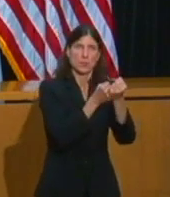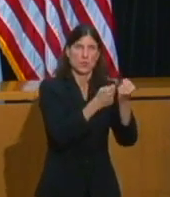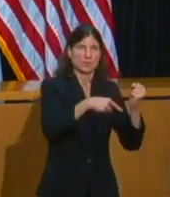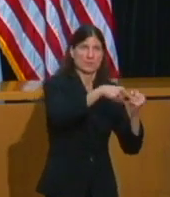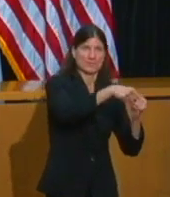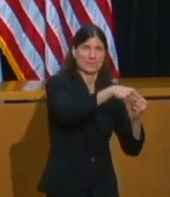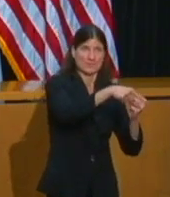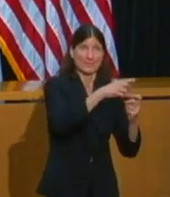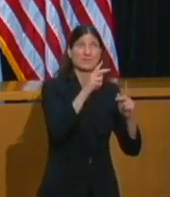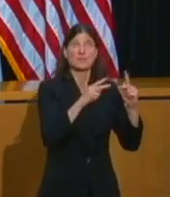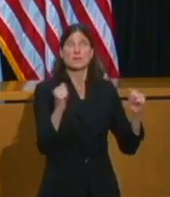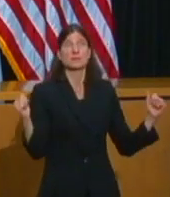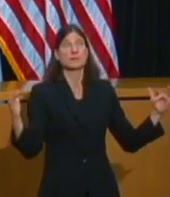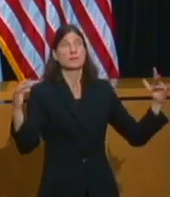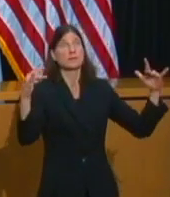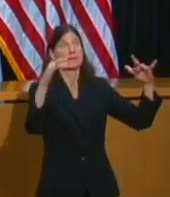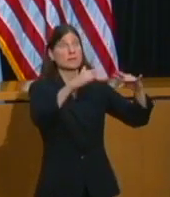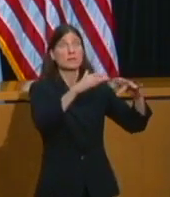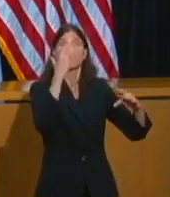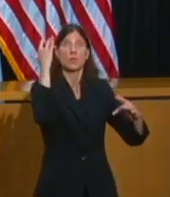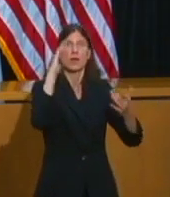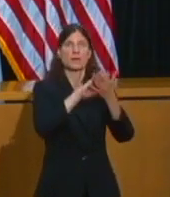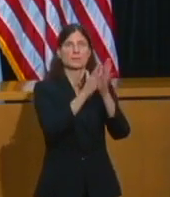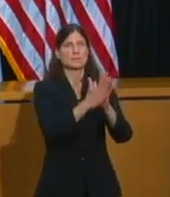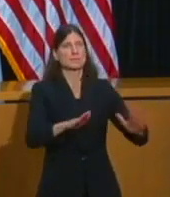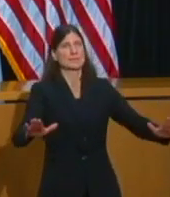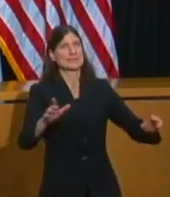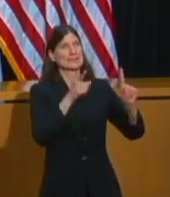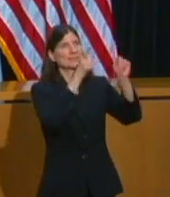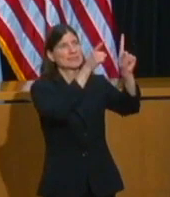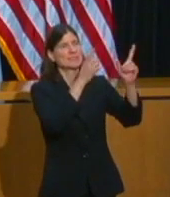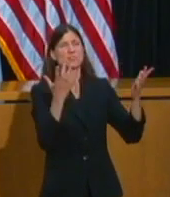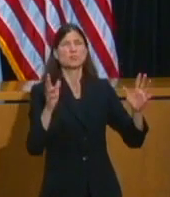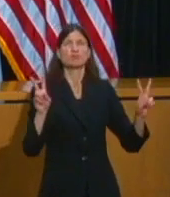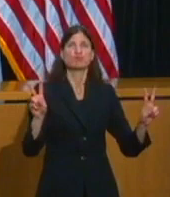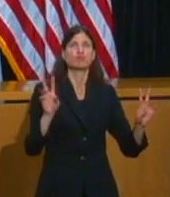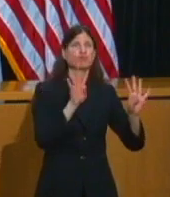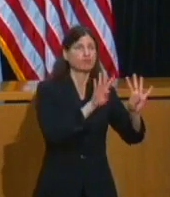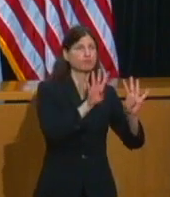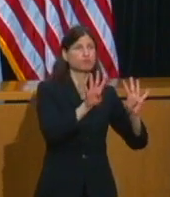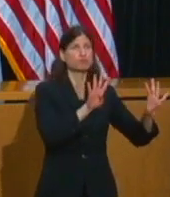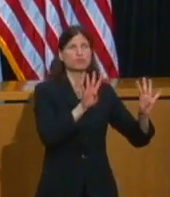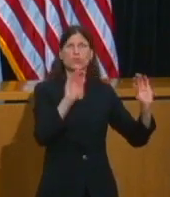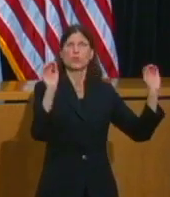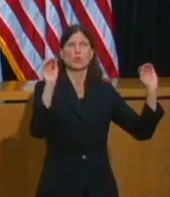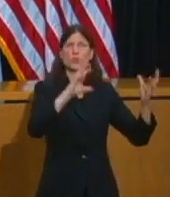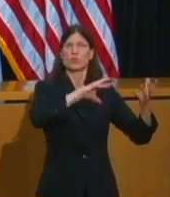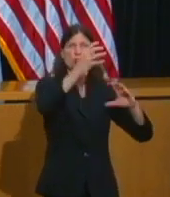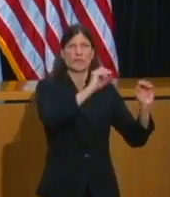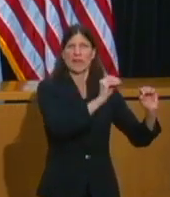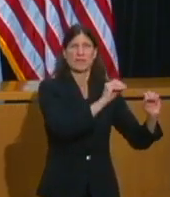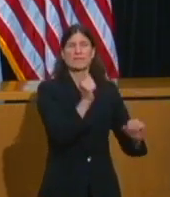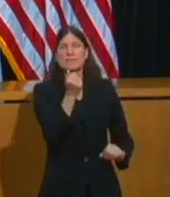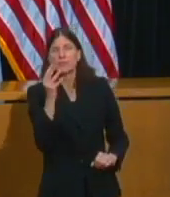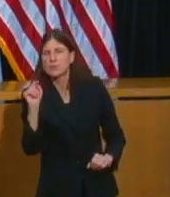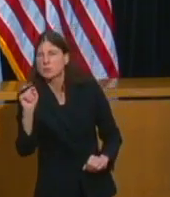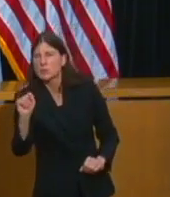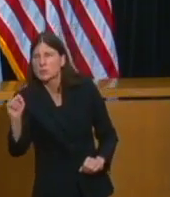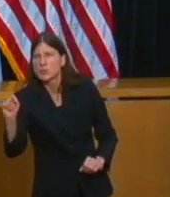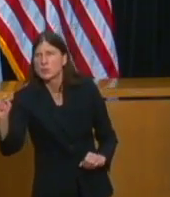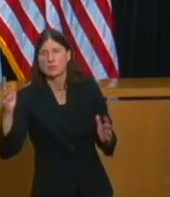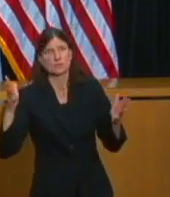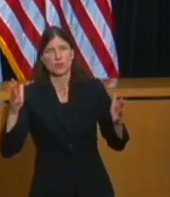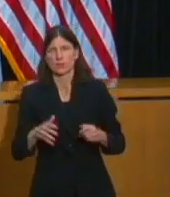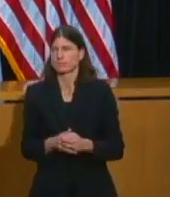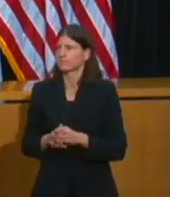there peacefully to engage in a peaceful demonstration. What will the state do to help the law enforcement? We were hearing reports